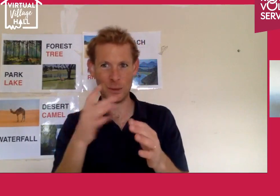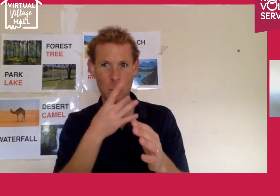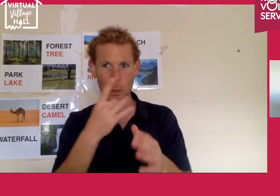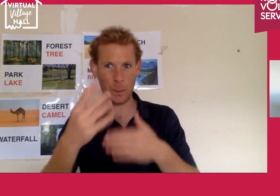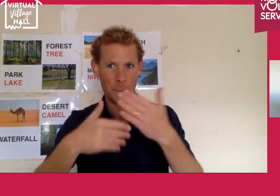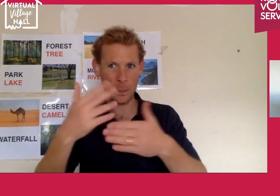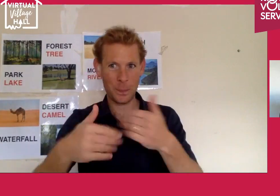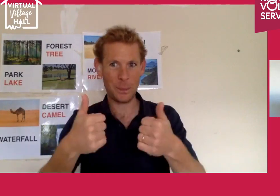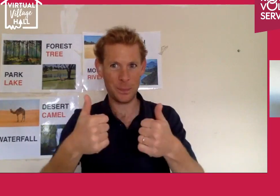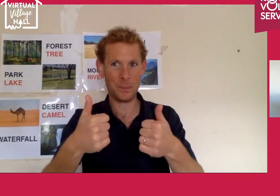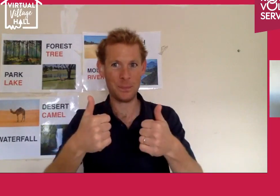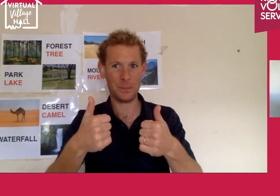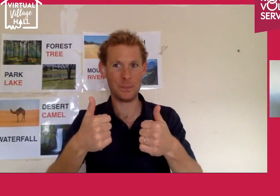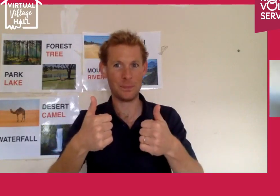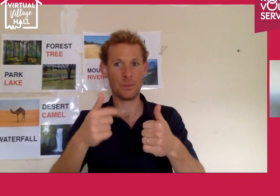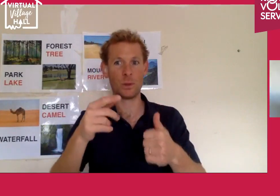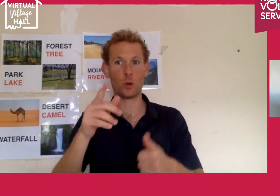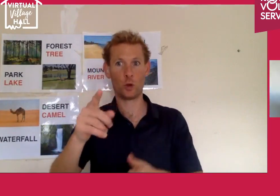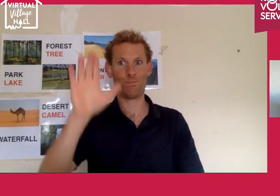other, it's, yeah,